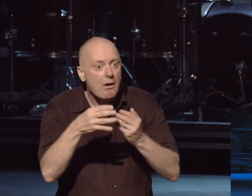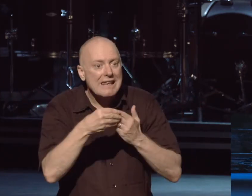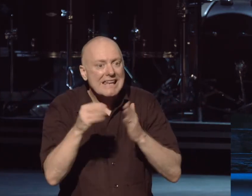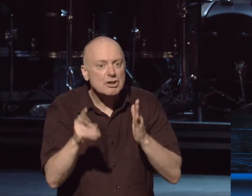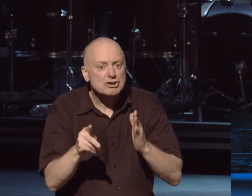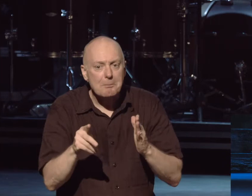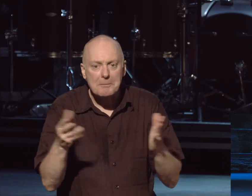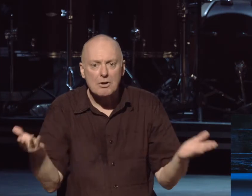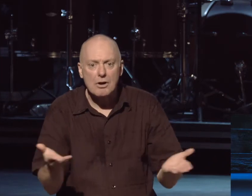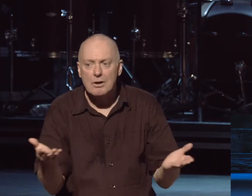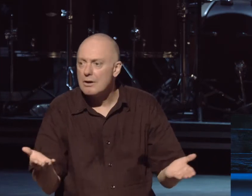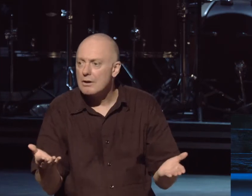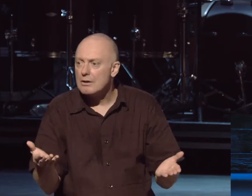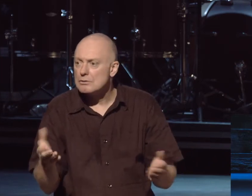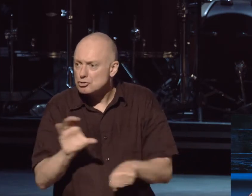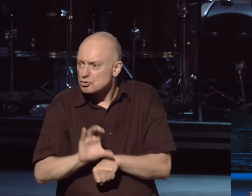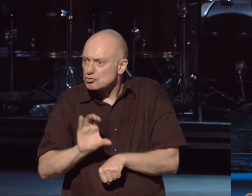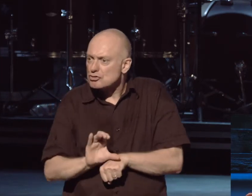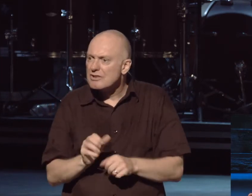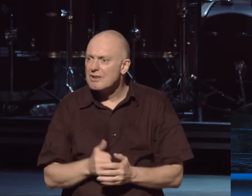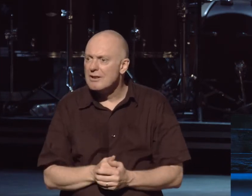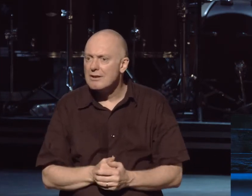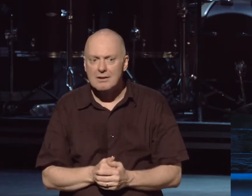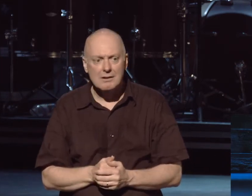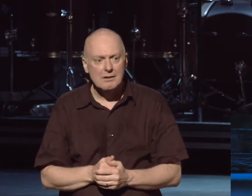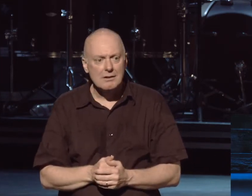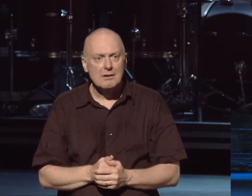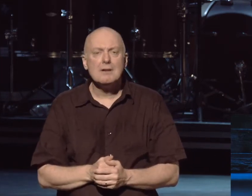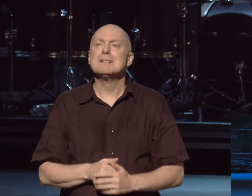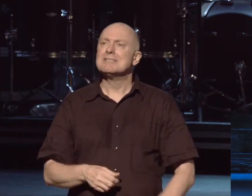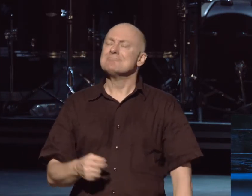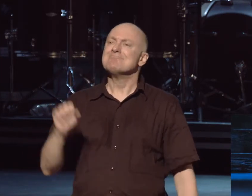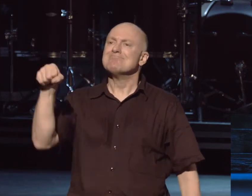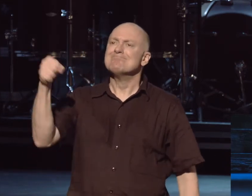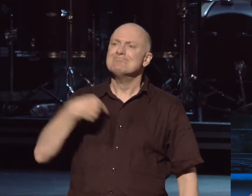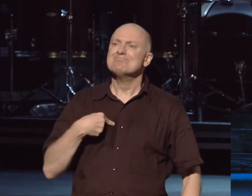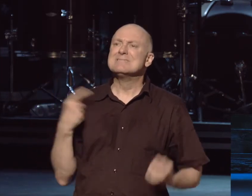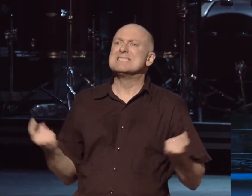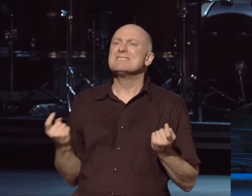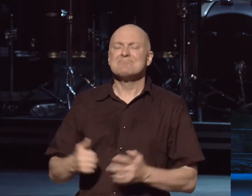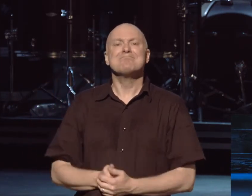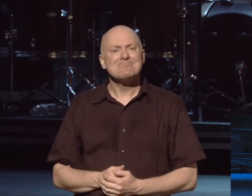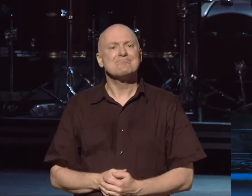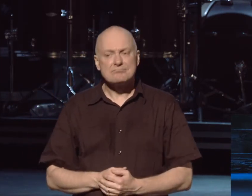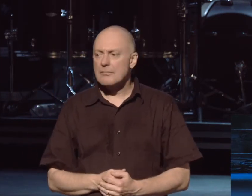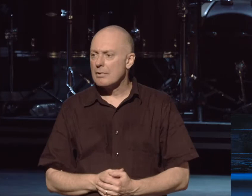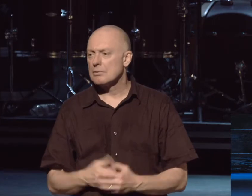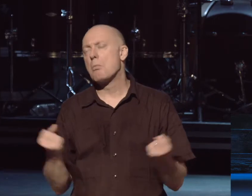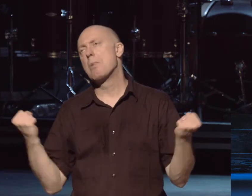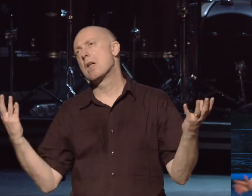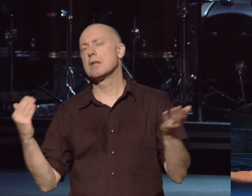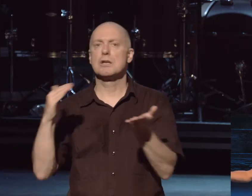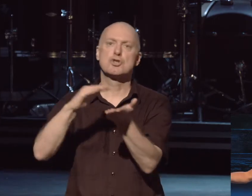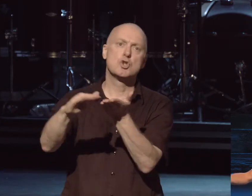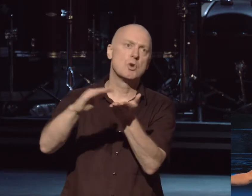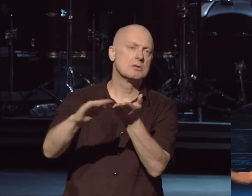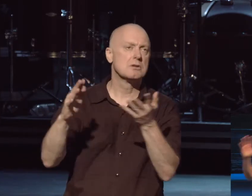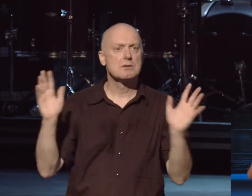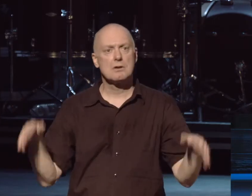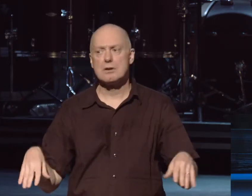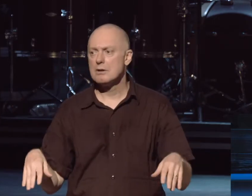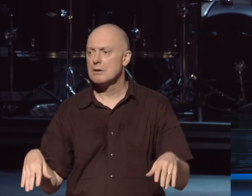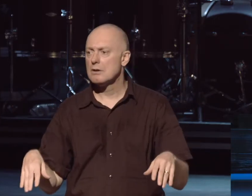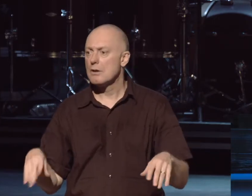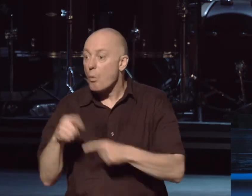The churches own their sin. All the excuses and all the blame. Think of the Christian life. It's